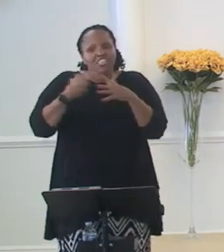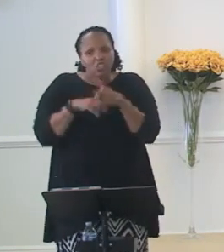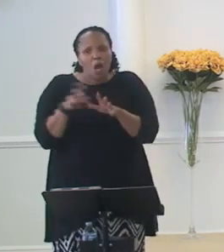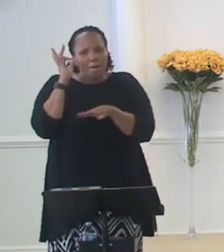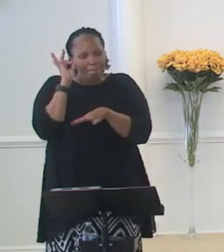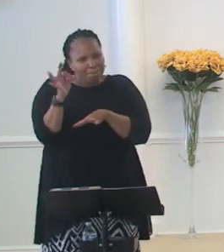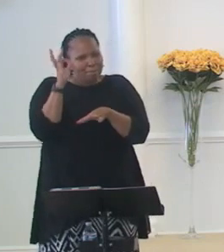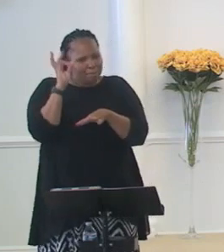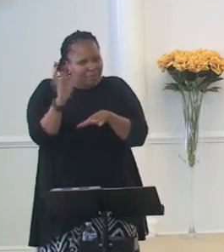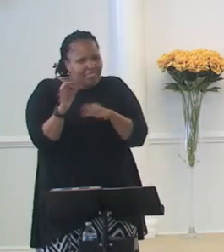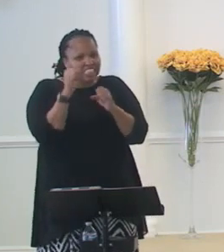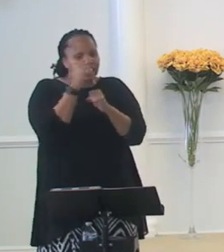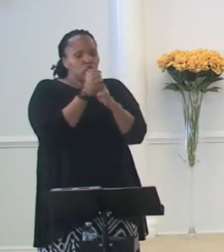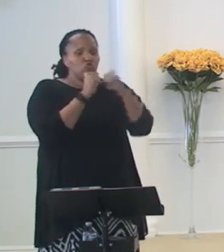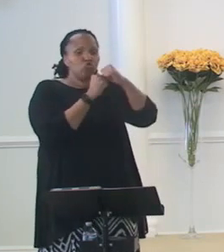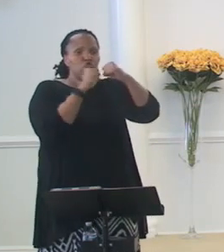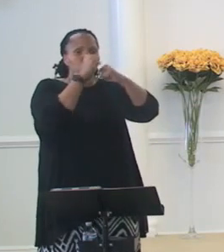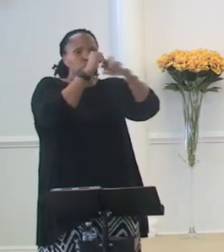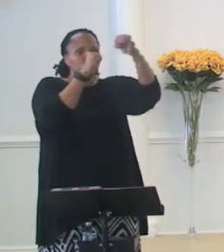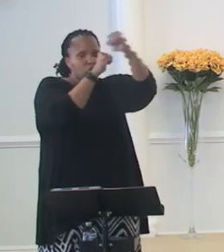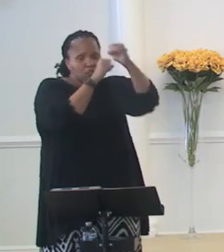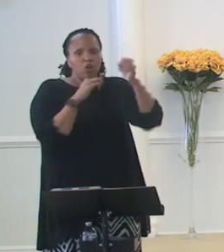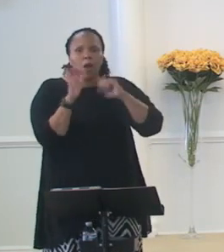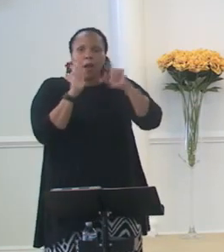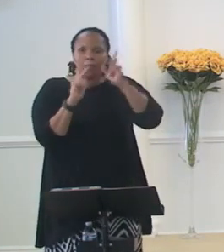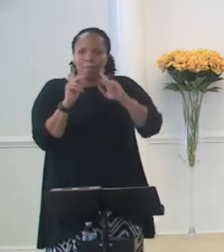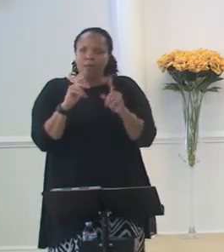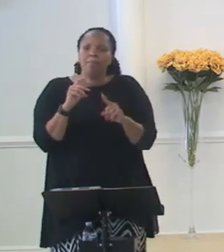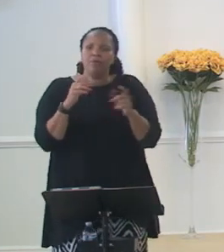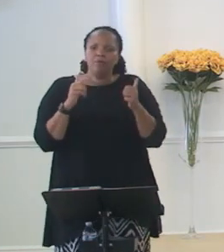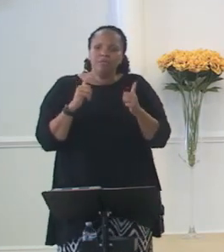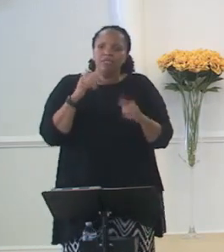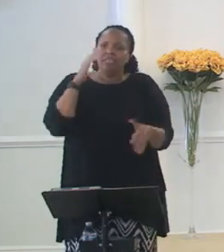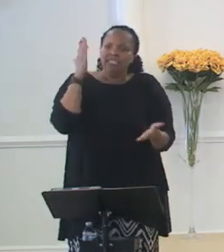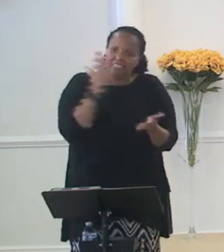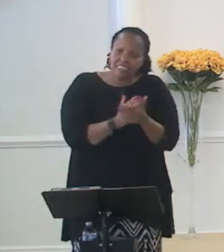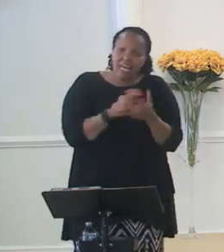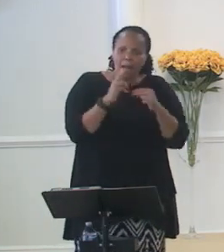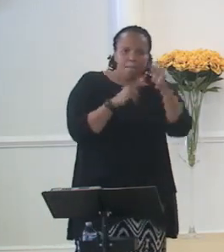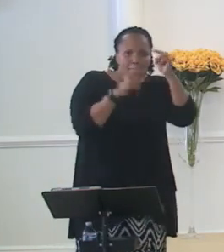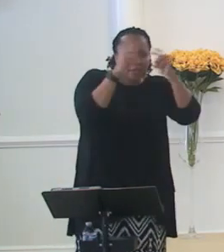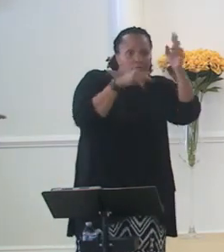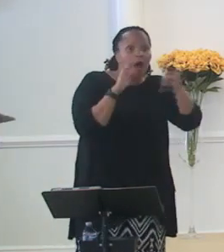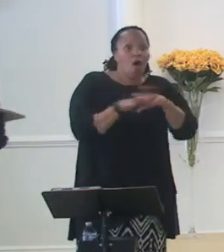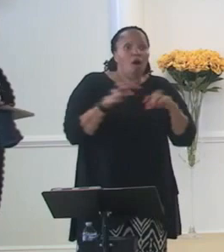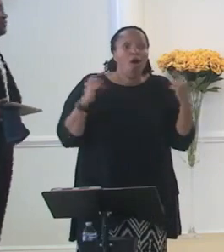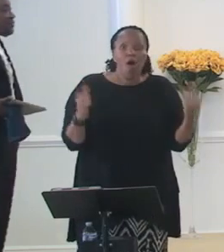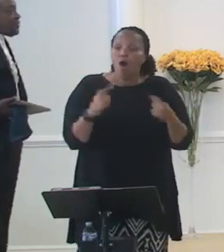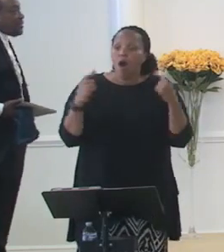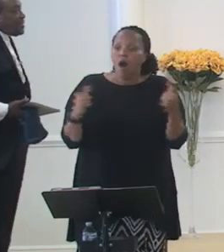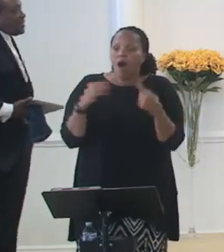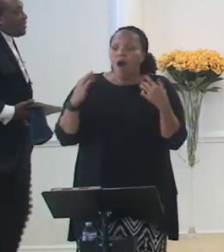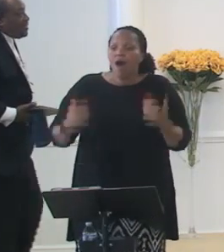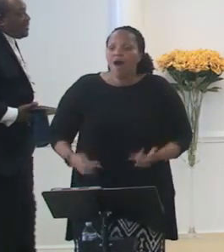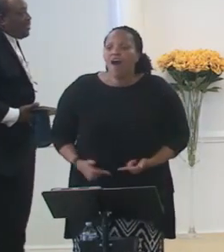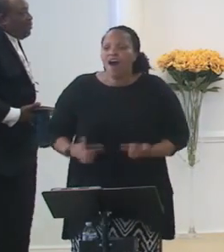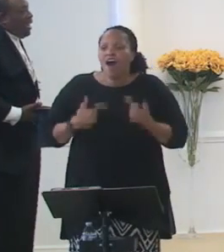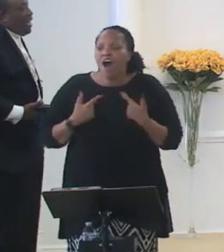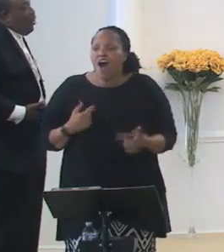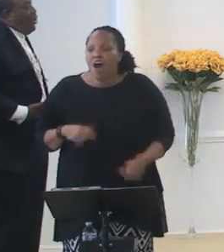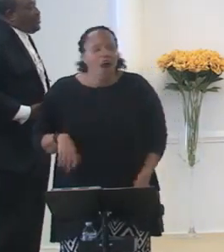the structure to the people so they'll stop trying to build on a sinful life. Because if you don't